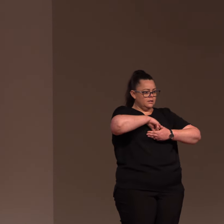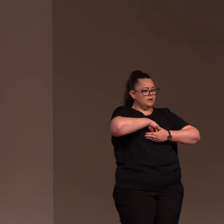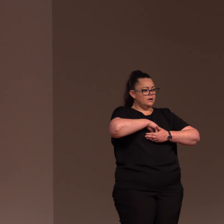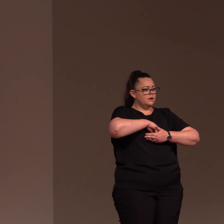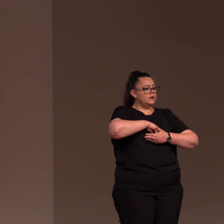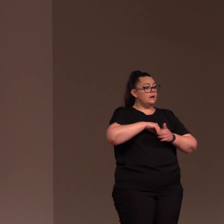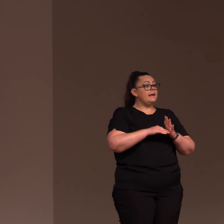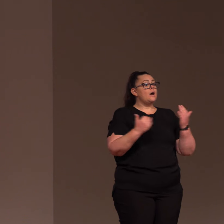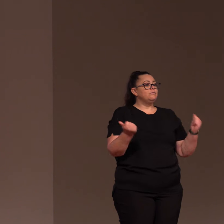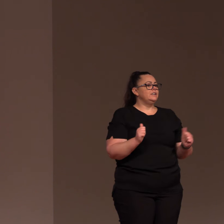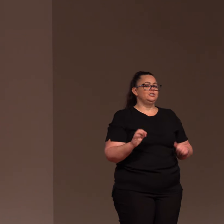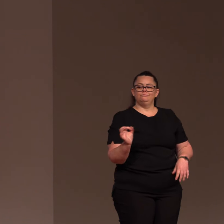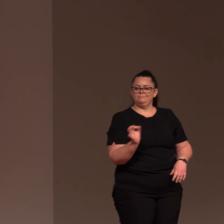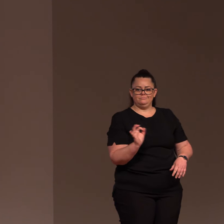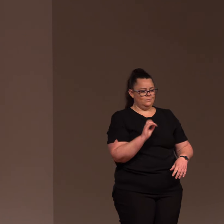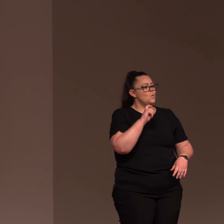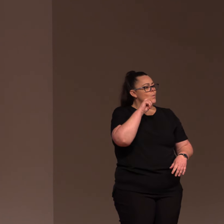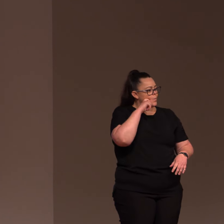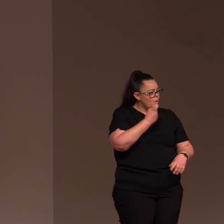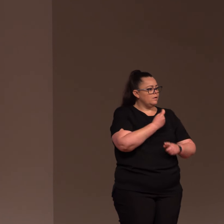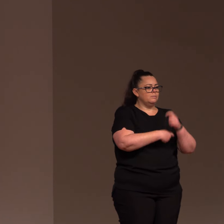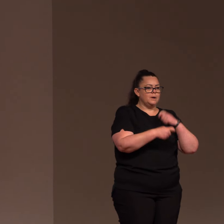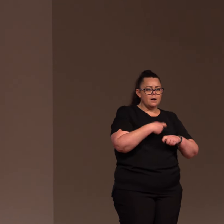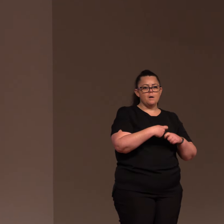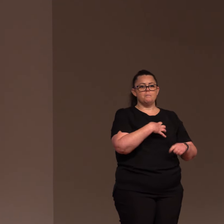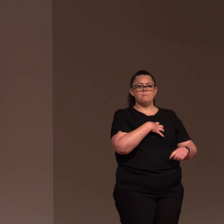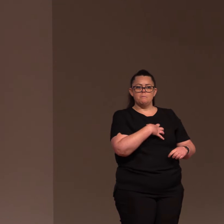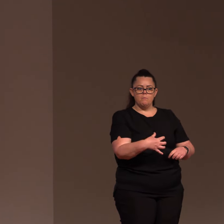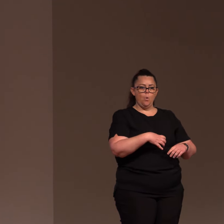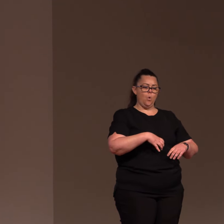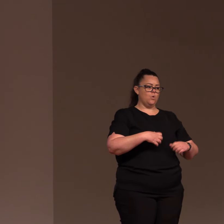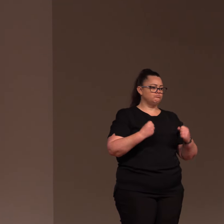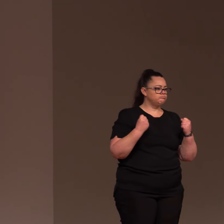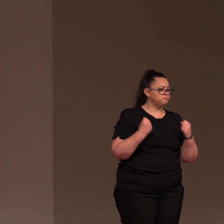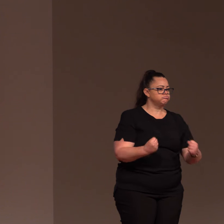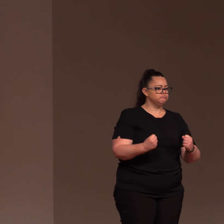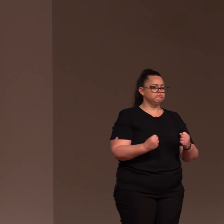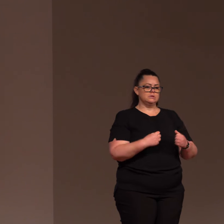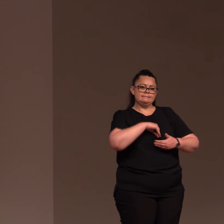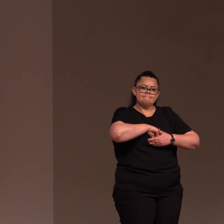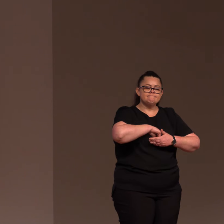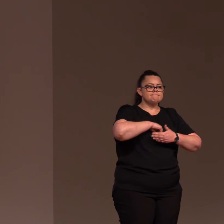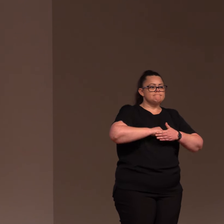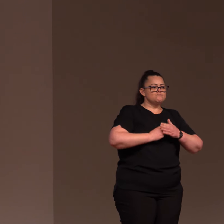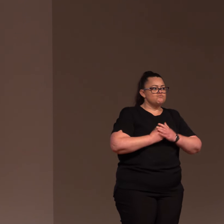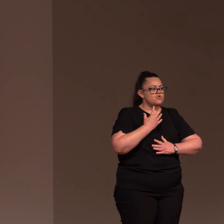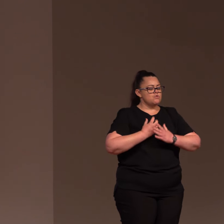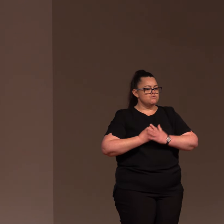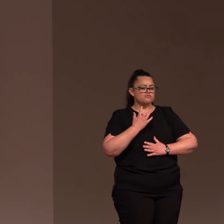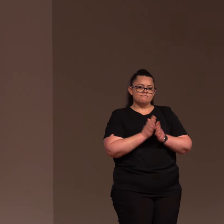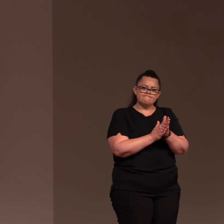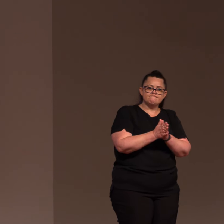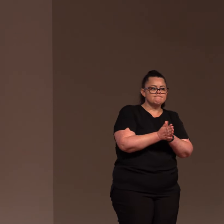So my little message, my little moment of attempted inspiration is to think about those things today. We're